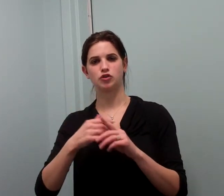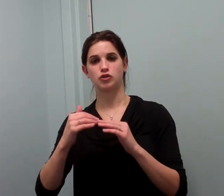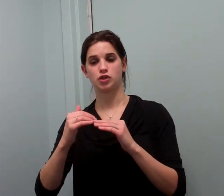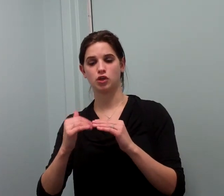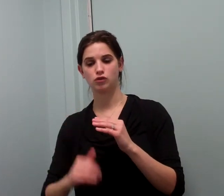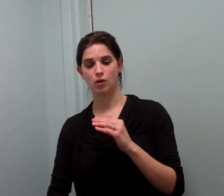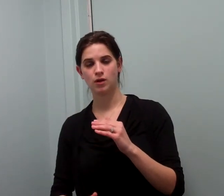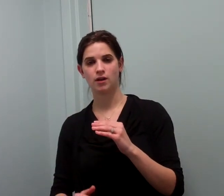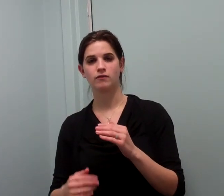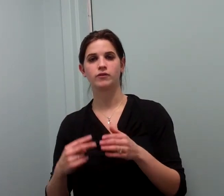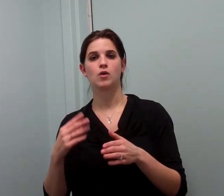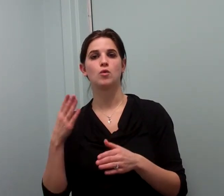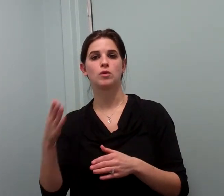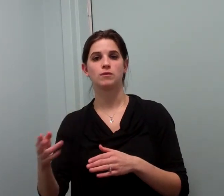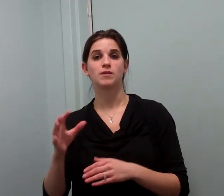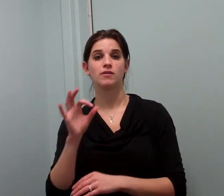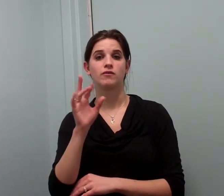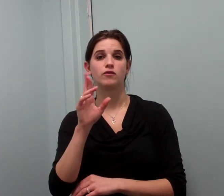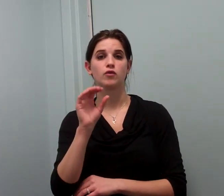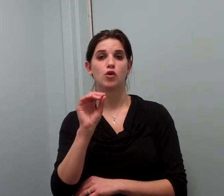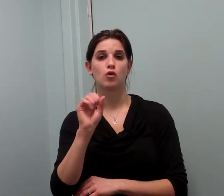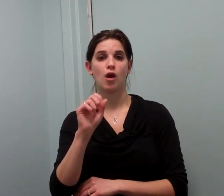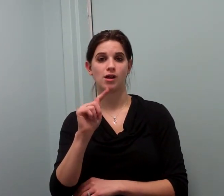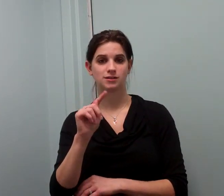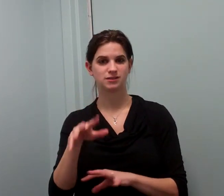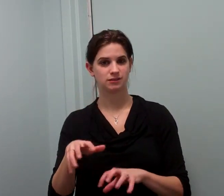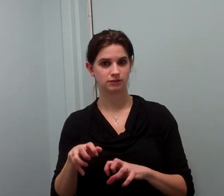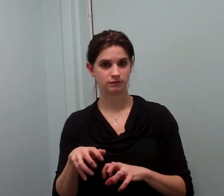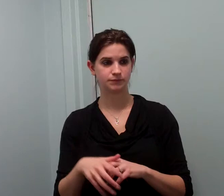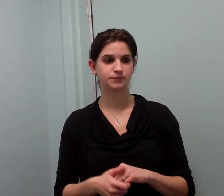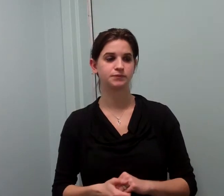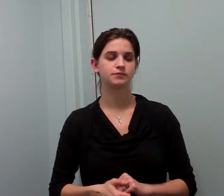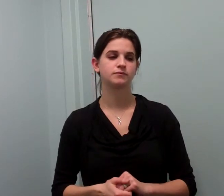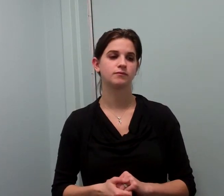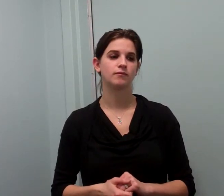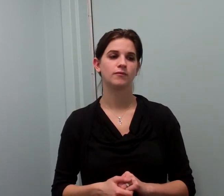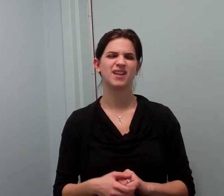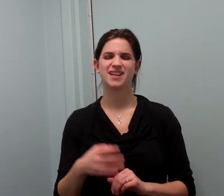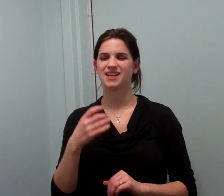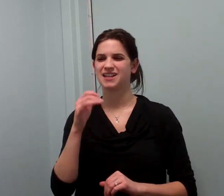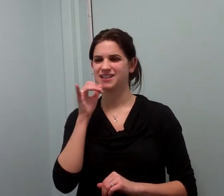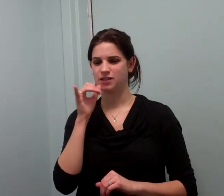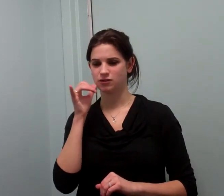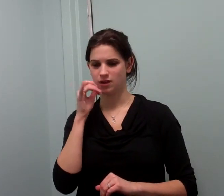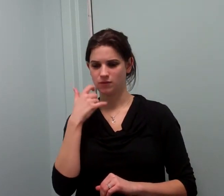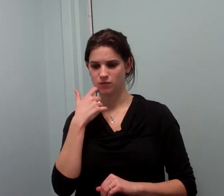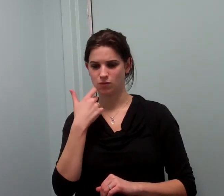night was supposed to be like 60 or 66 degrees, and the dew point was 48.